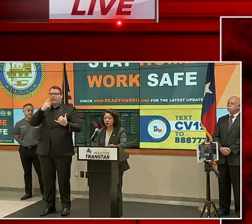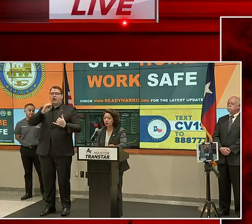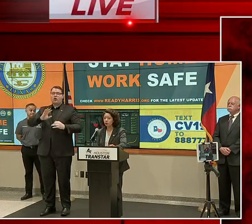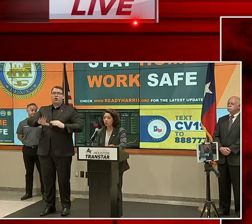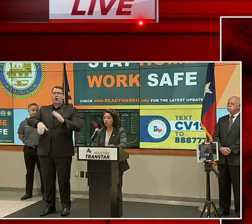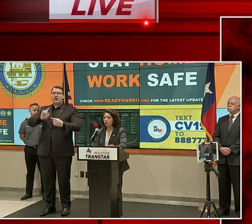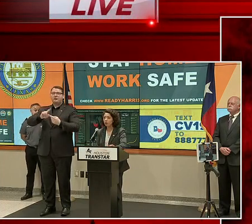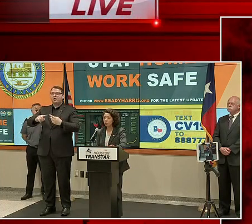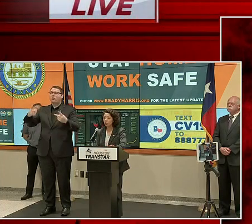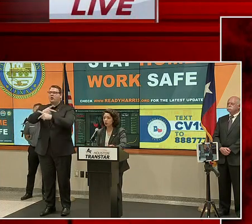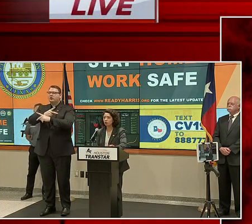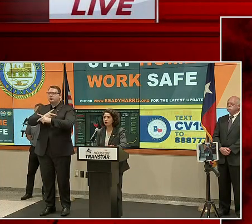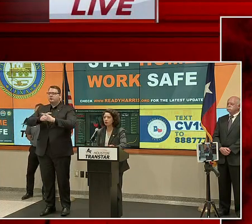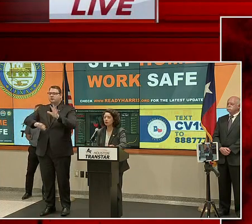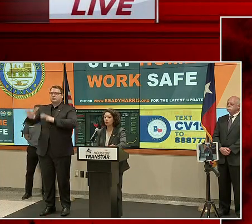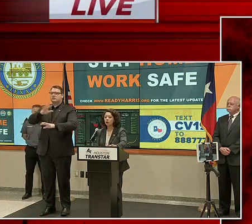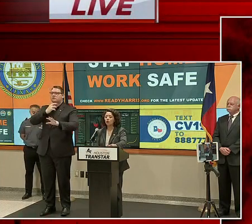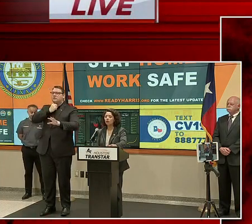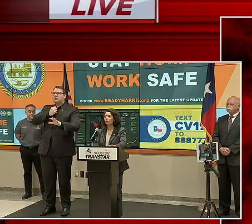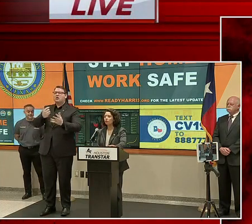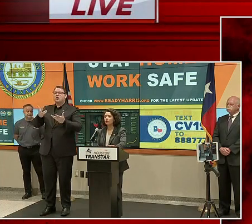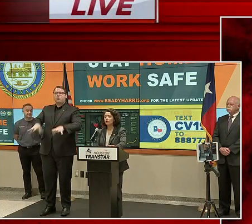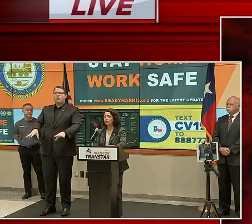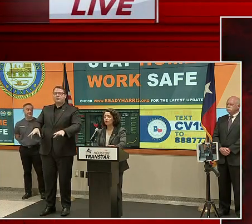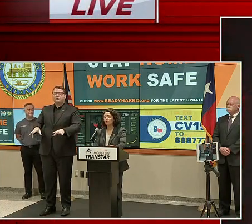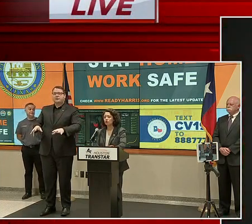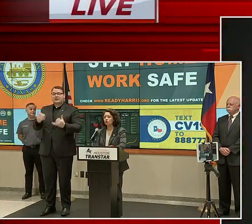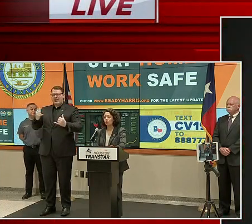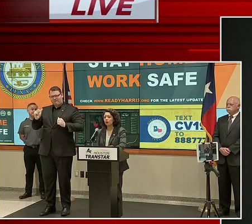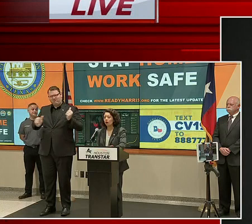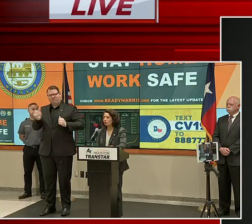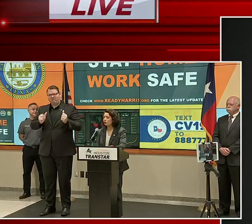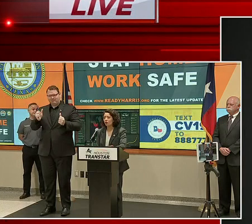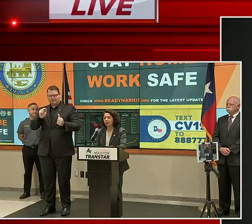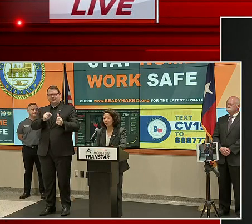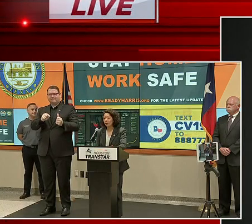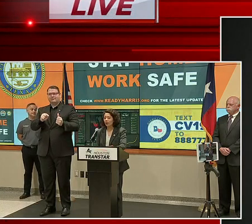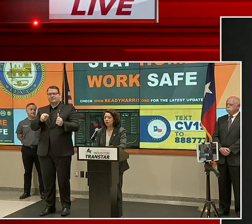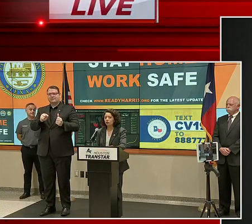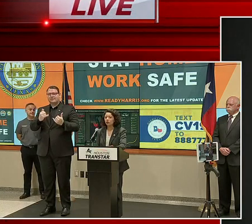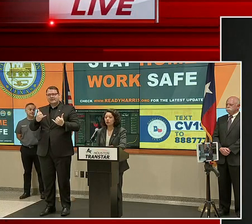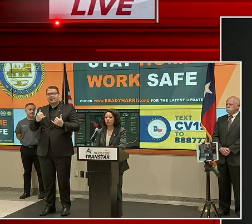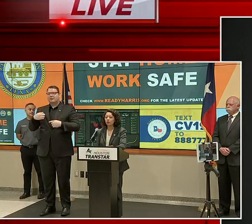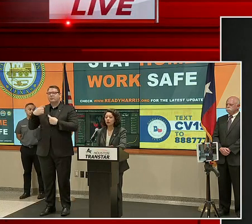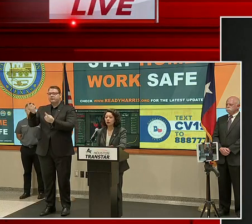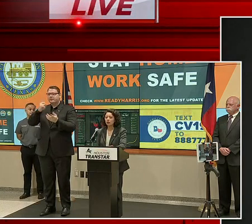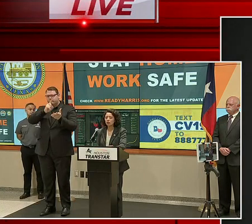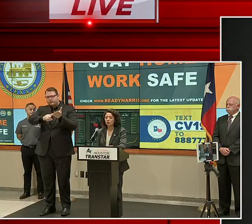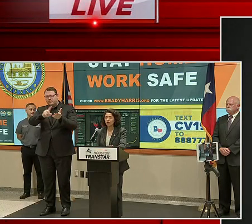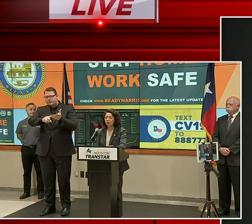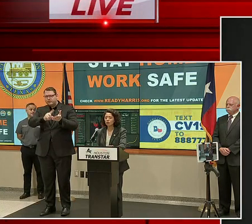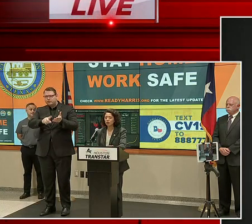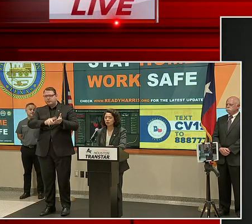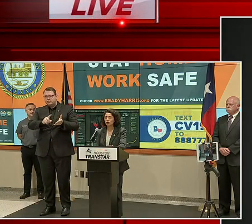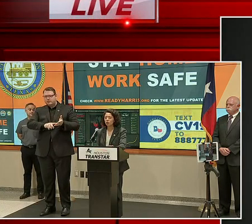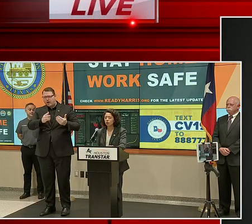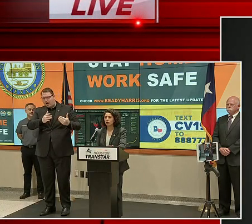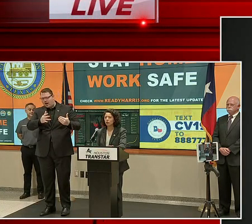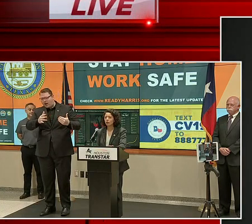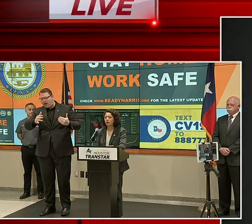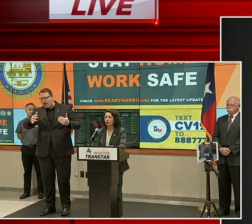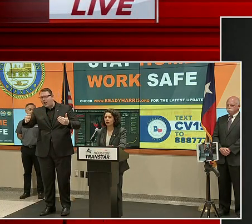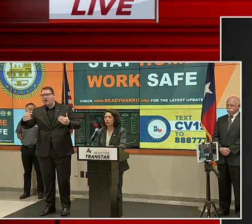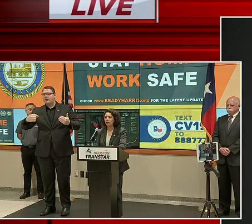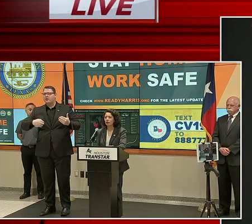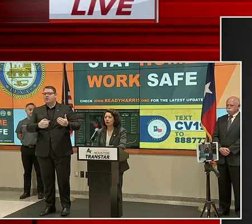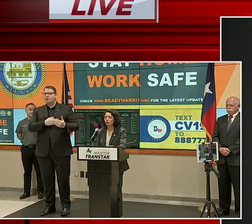the harsher repercussions? And so we've been doing research all along, and certainly very deep in research